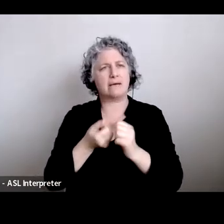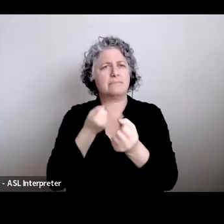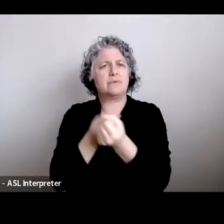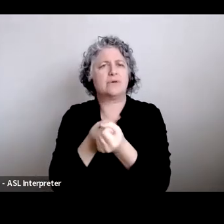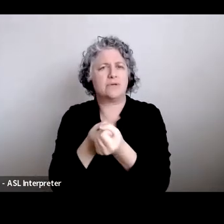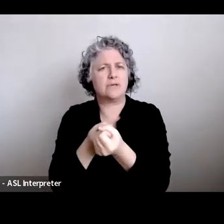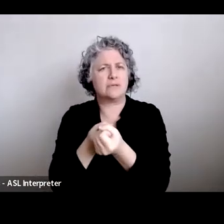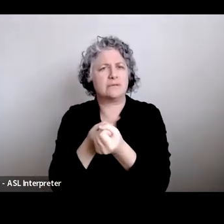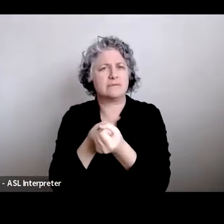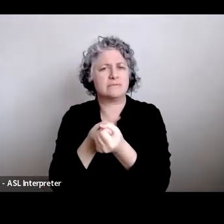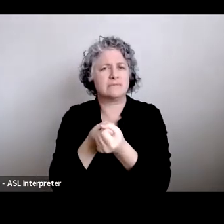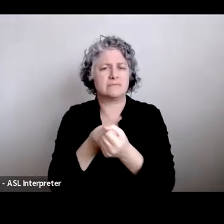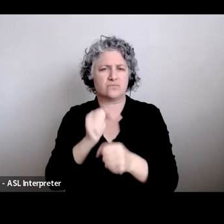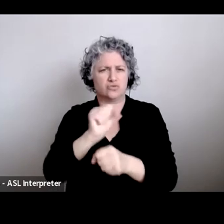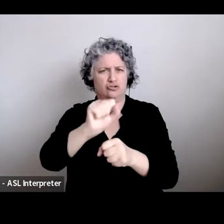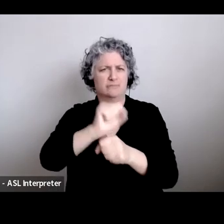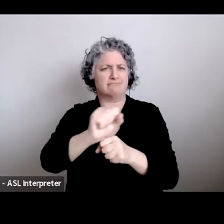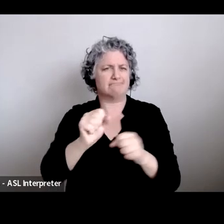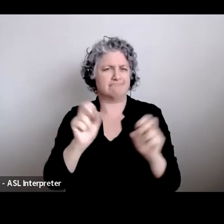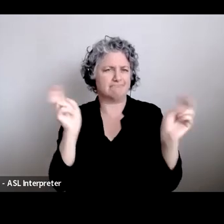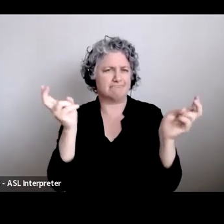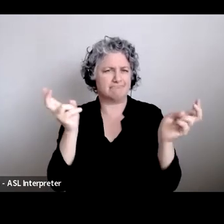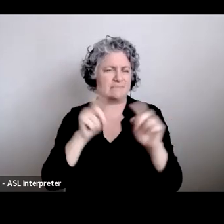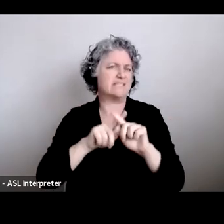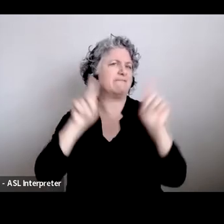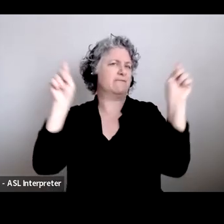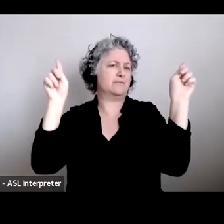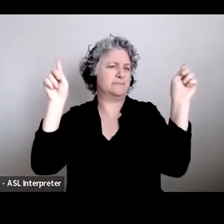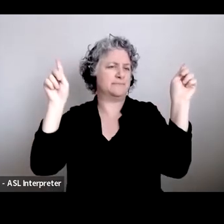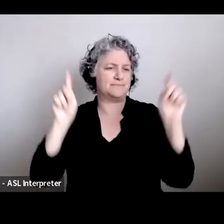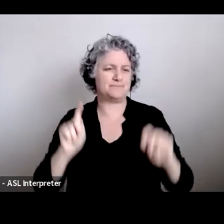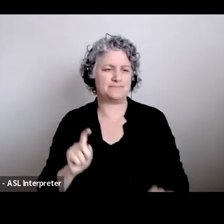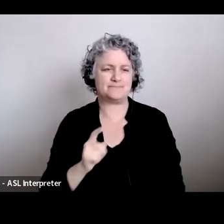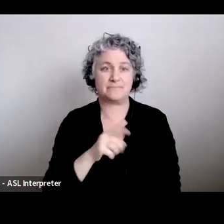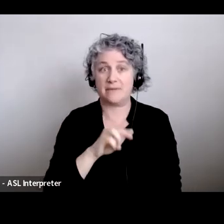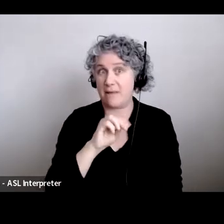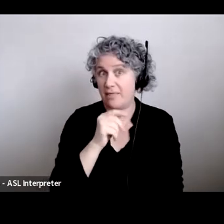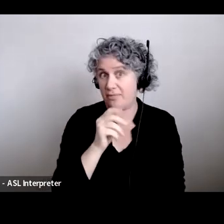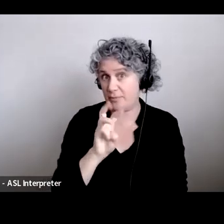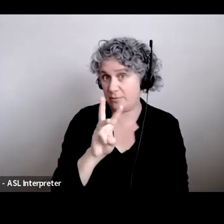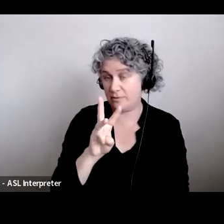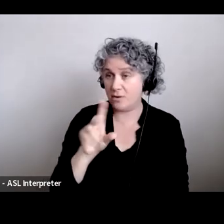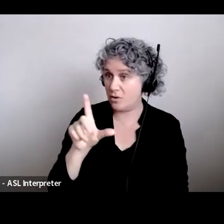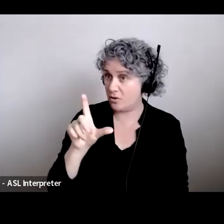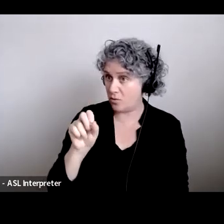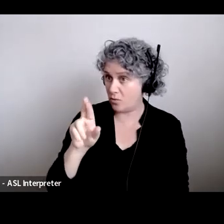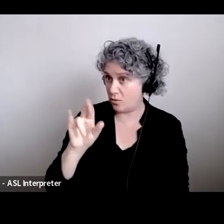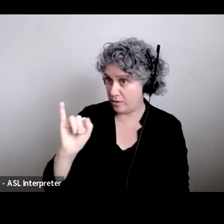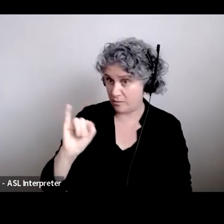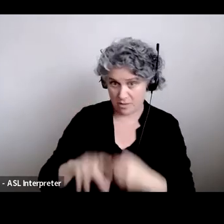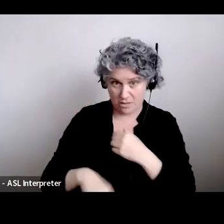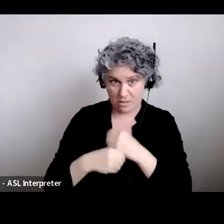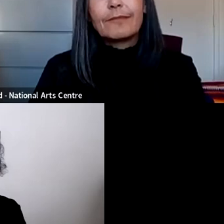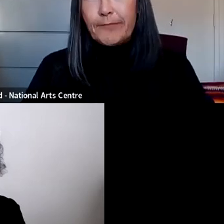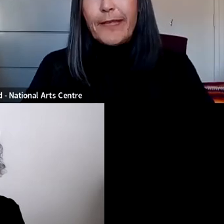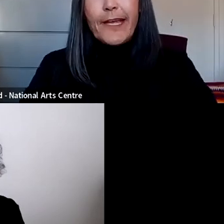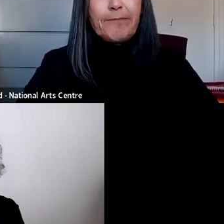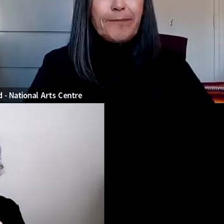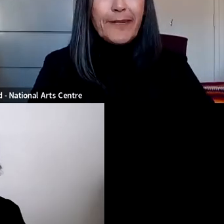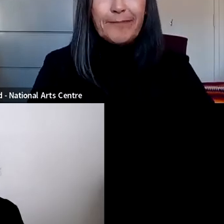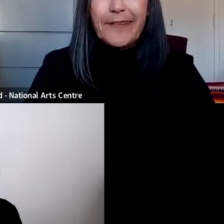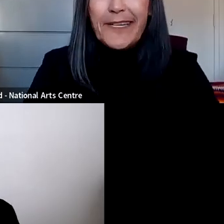of how we make the work. Very interesting perspective. Laura, do you have anything you'd want to add about that?